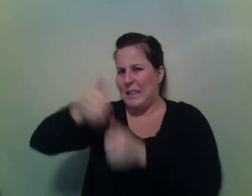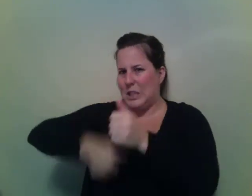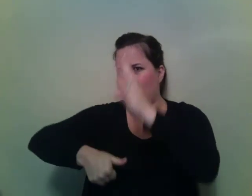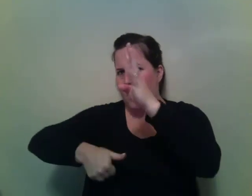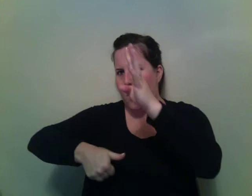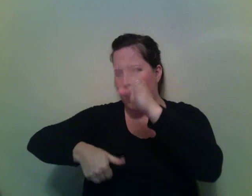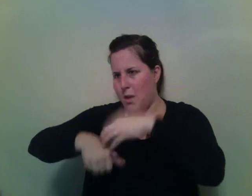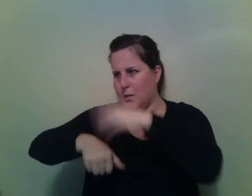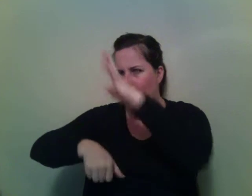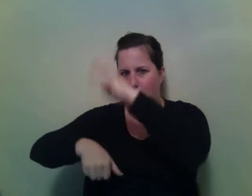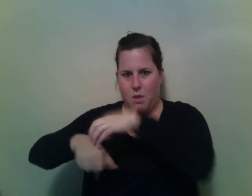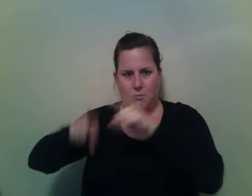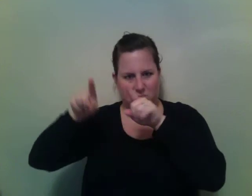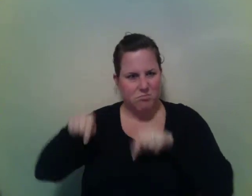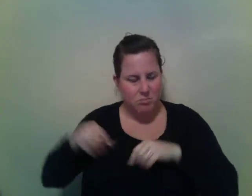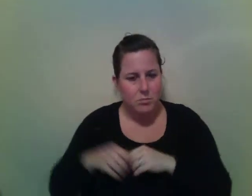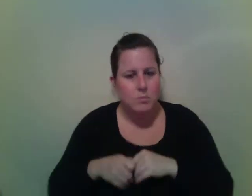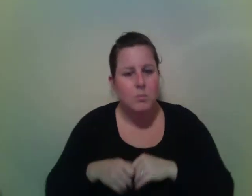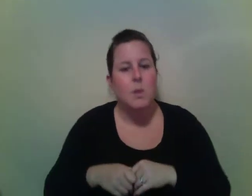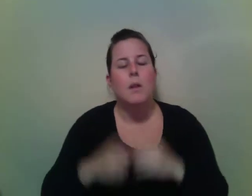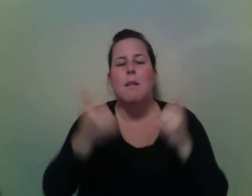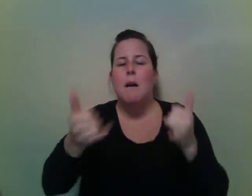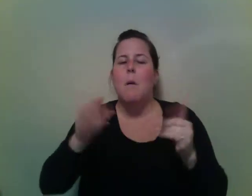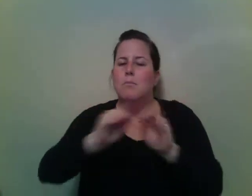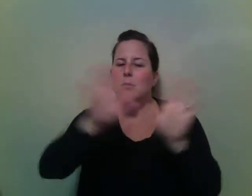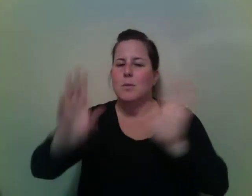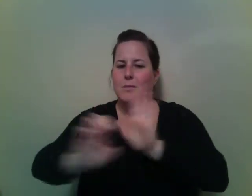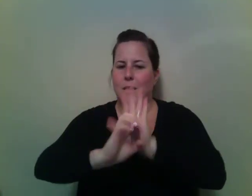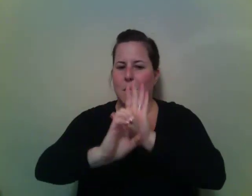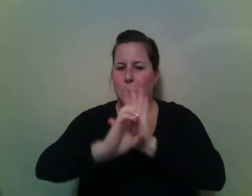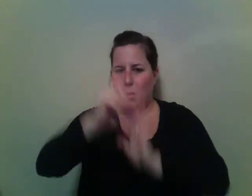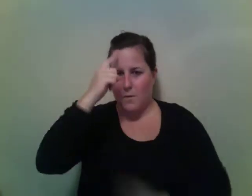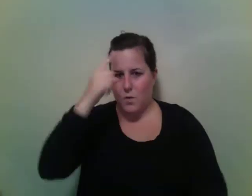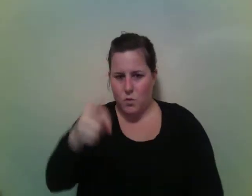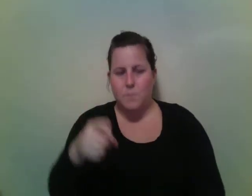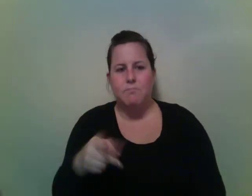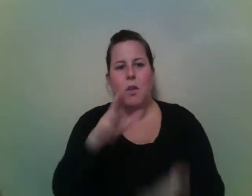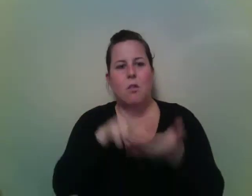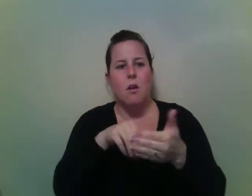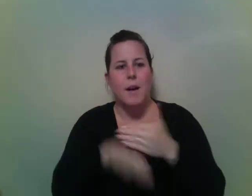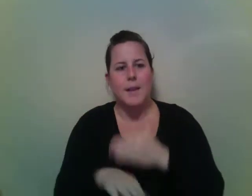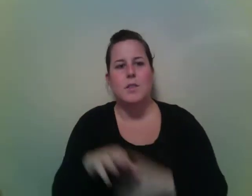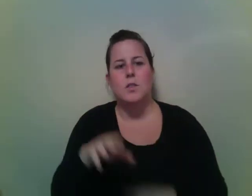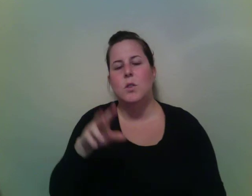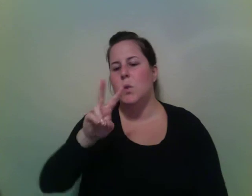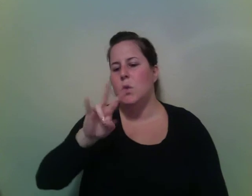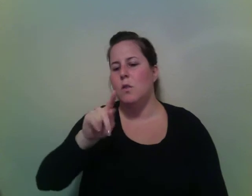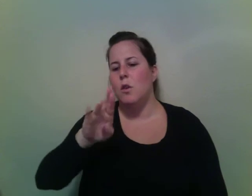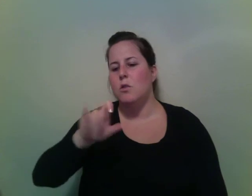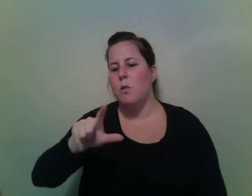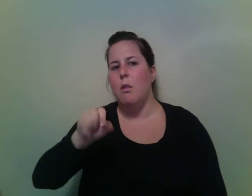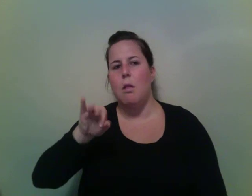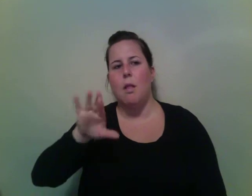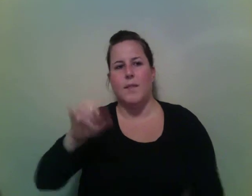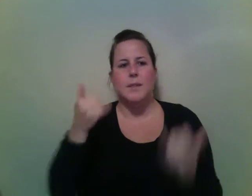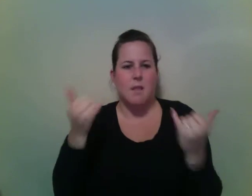Now, I want to put this into an example for you. So log into virtual office, and my favorite way of doing that is youngliving